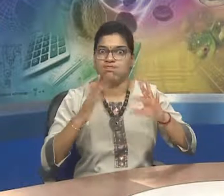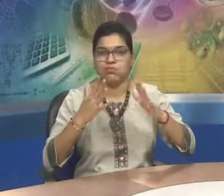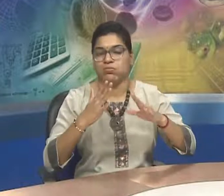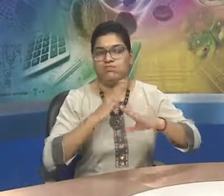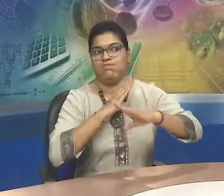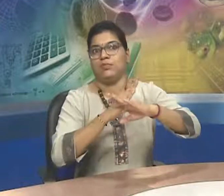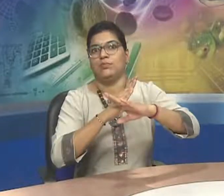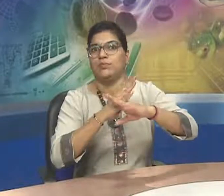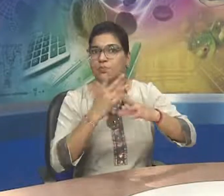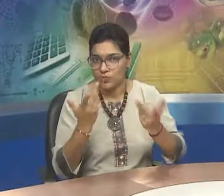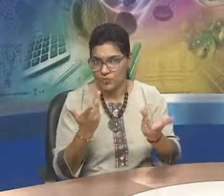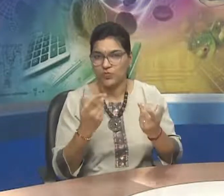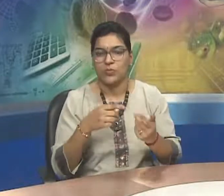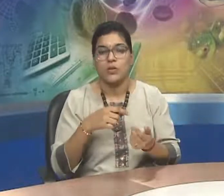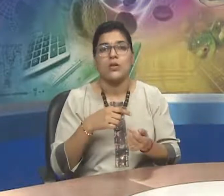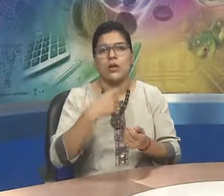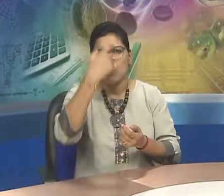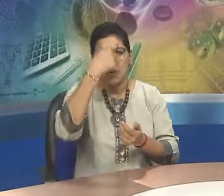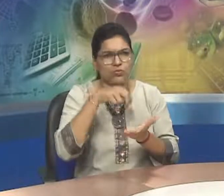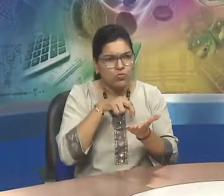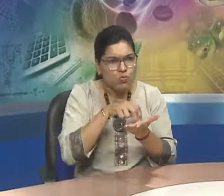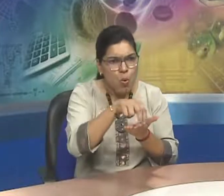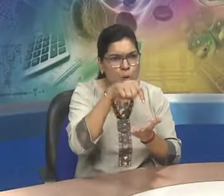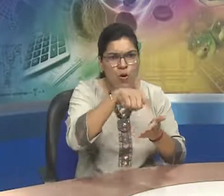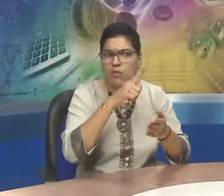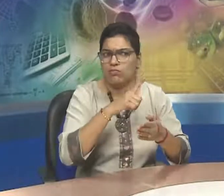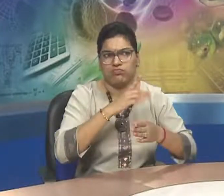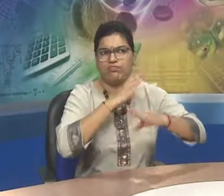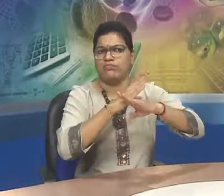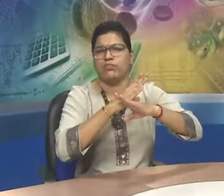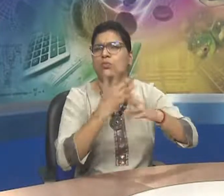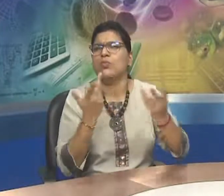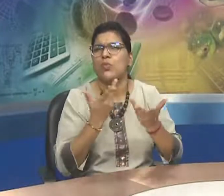Like smoking is not good for health, so that is why it is prohibited.